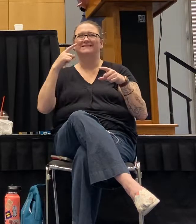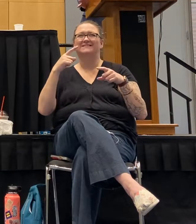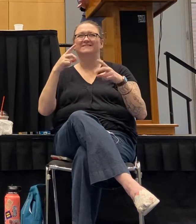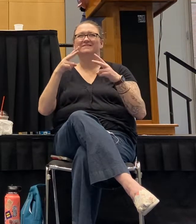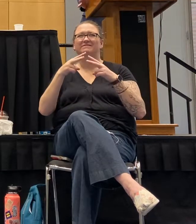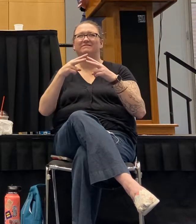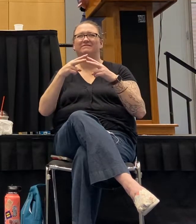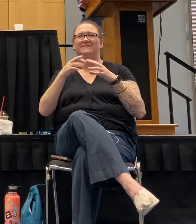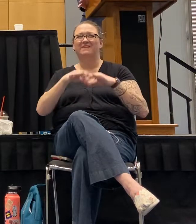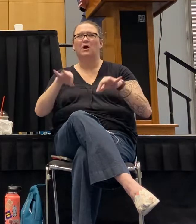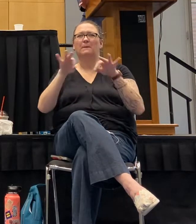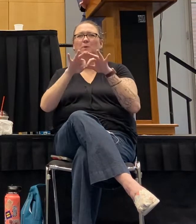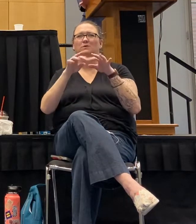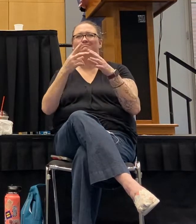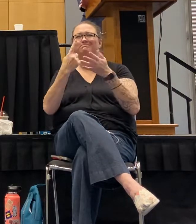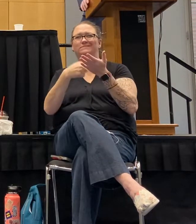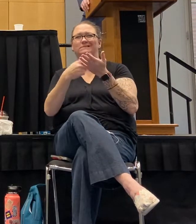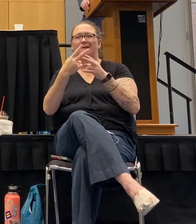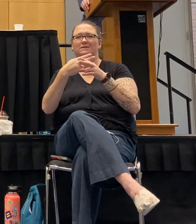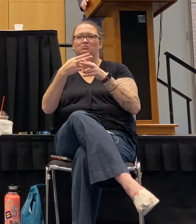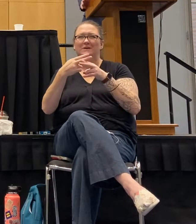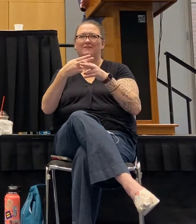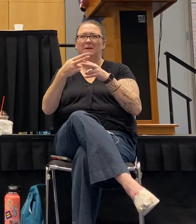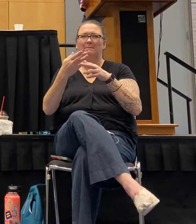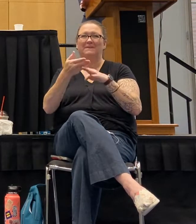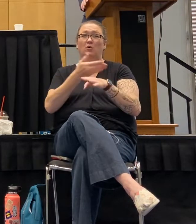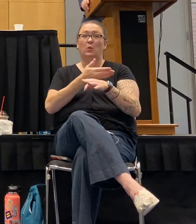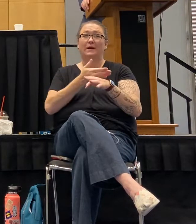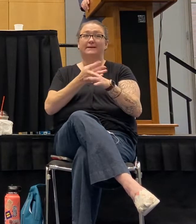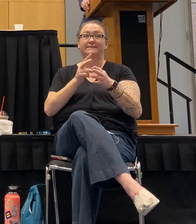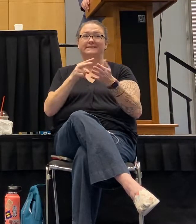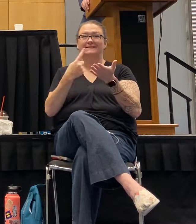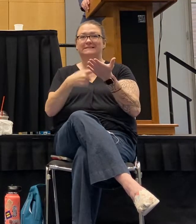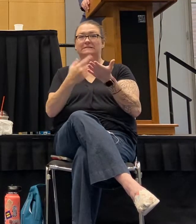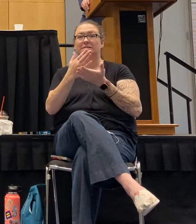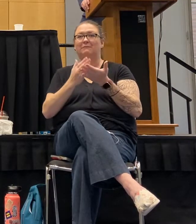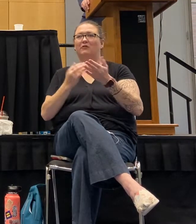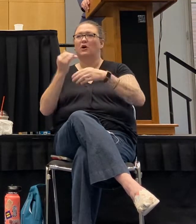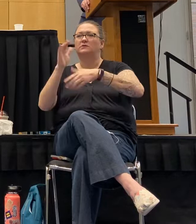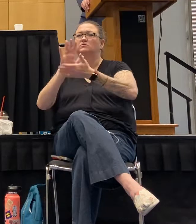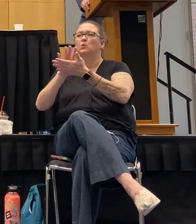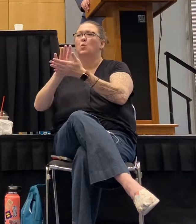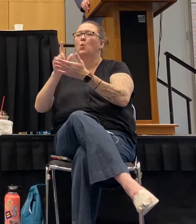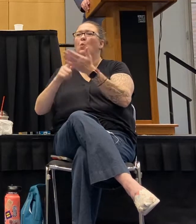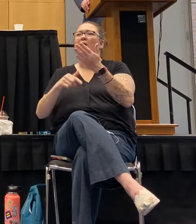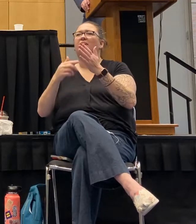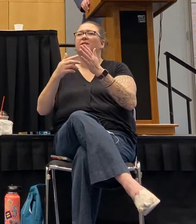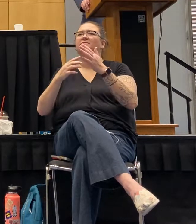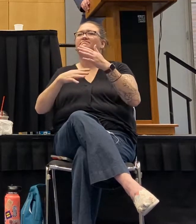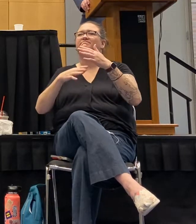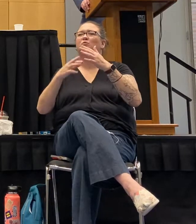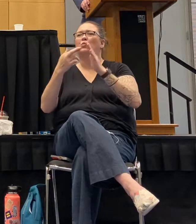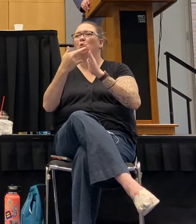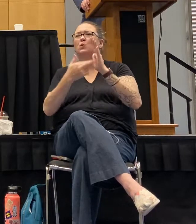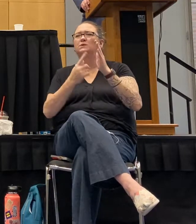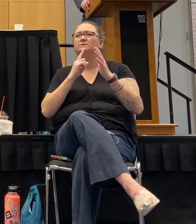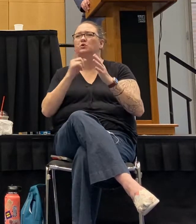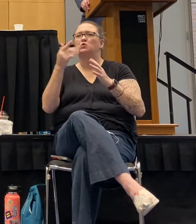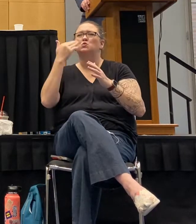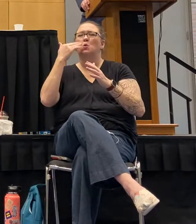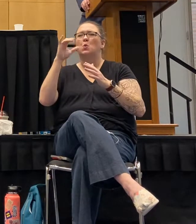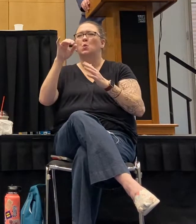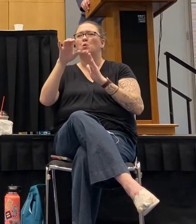cover briefly before we jump into some of our campuses what the regulatory foundations are. So as you're all familiar with, the Code of